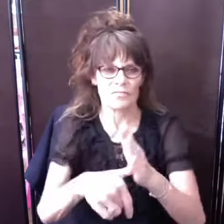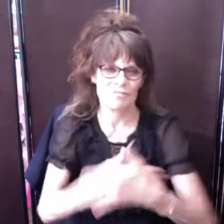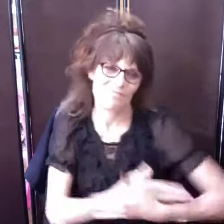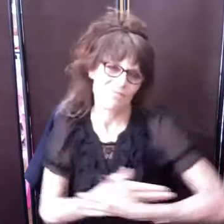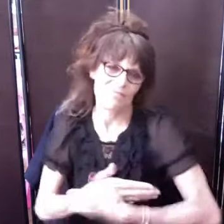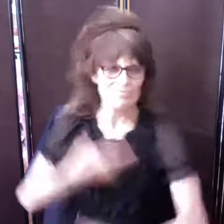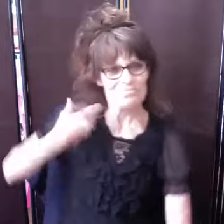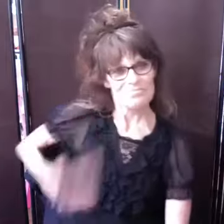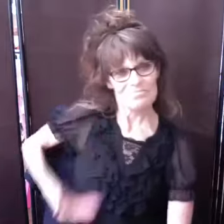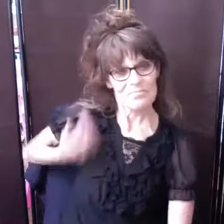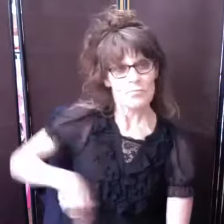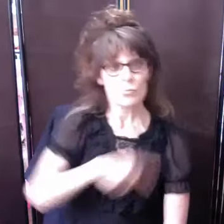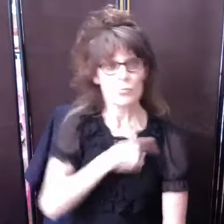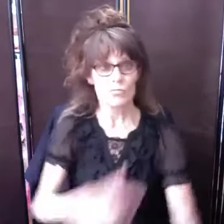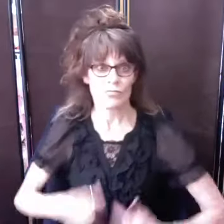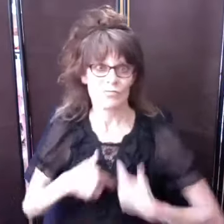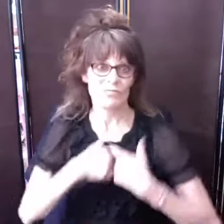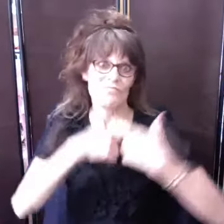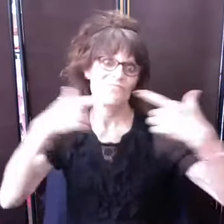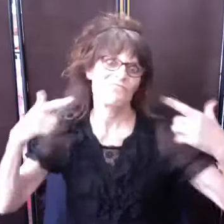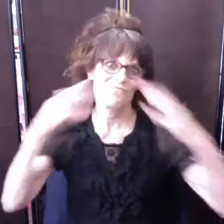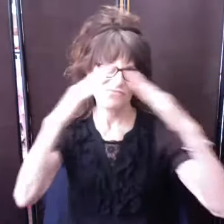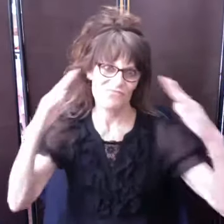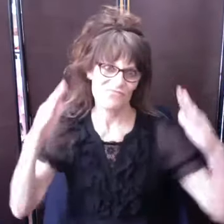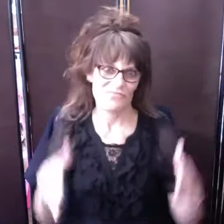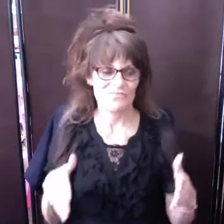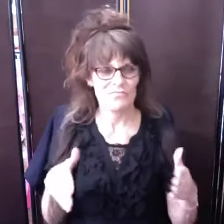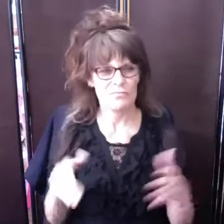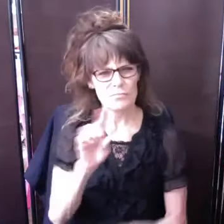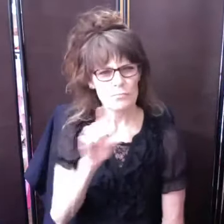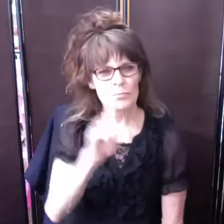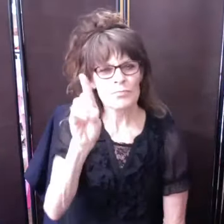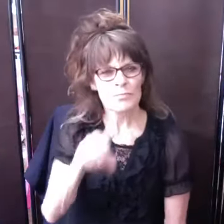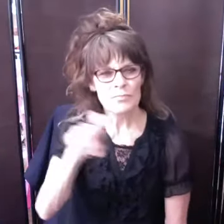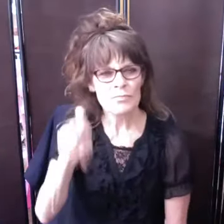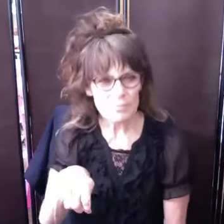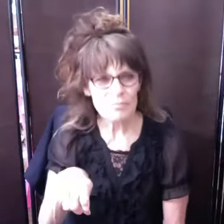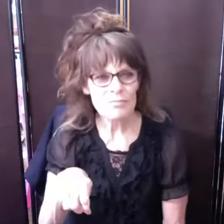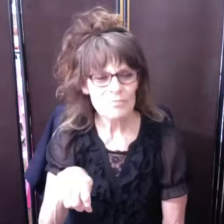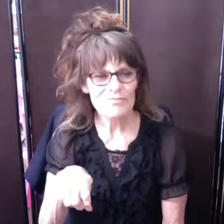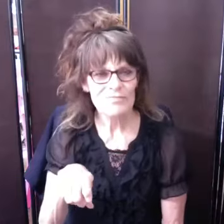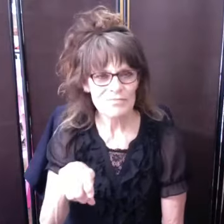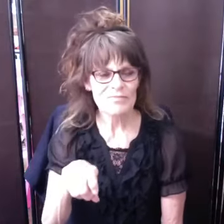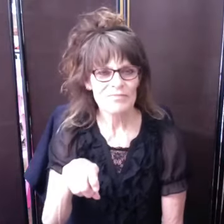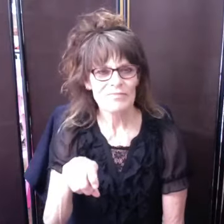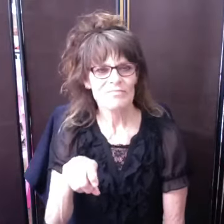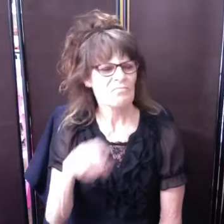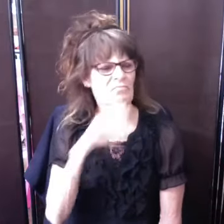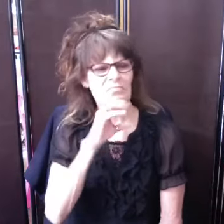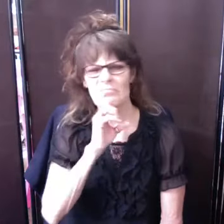old house at the head of a historic district here in Dallas, old turn of the century houses. And y'all got them all over different